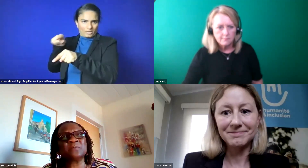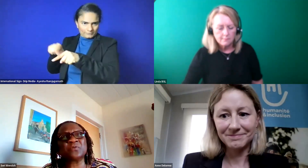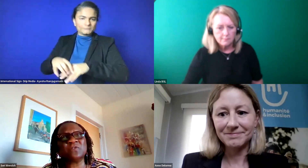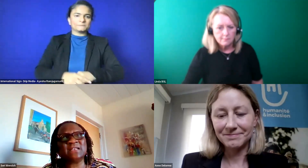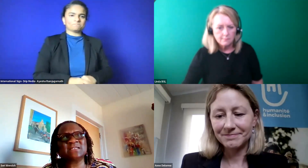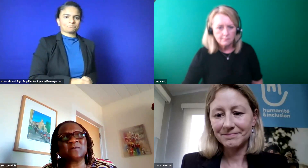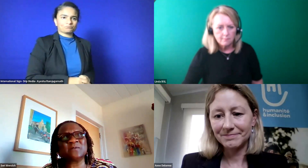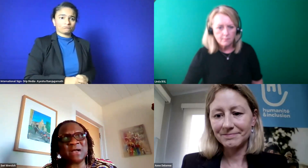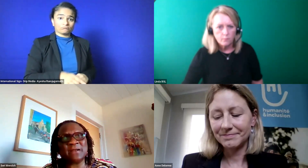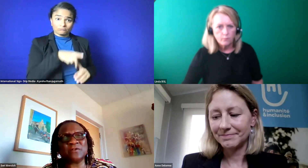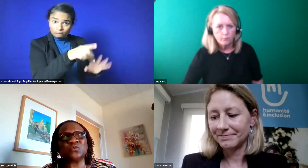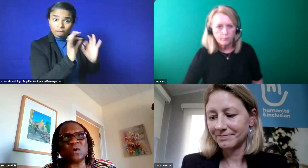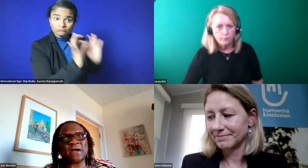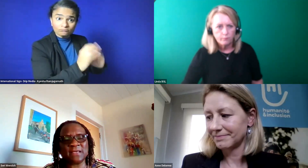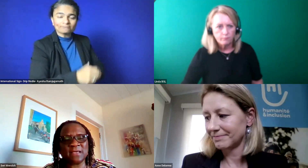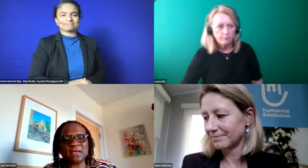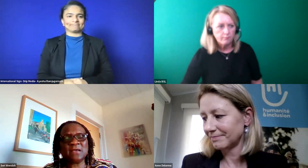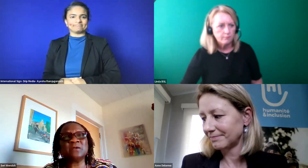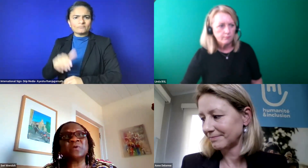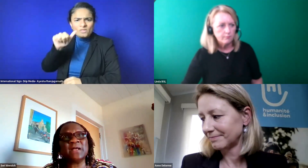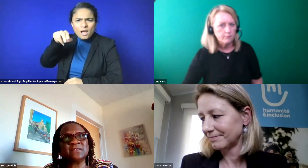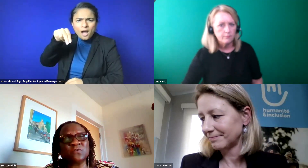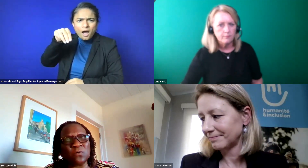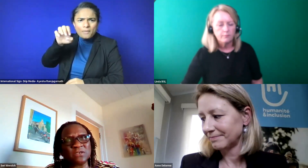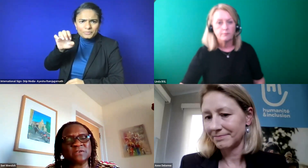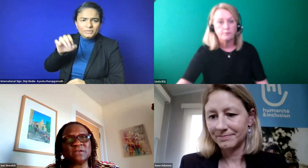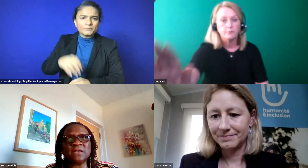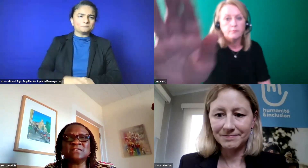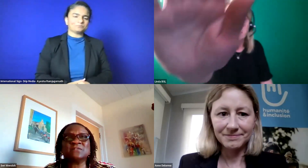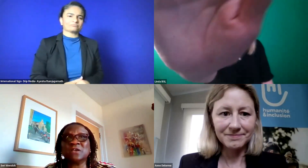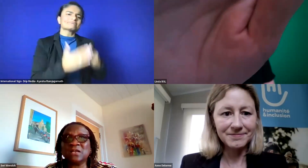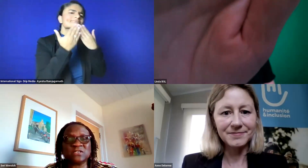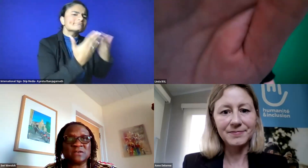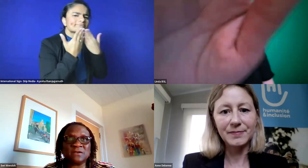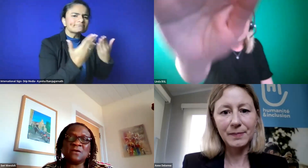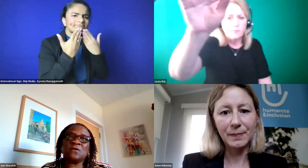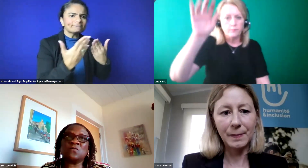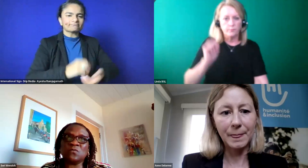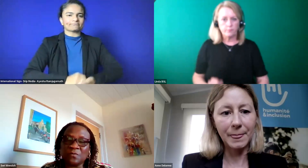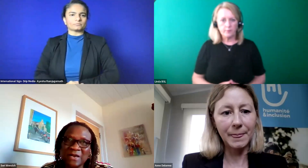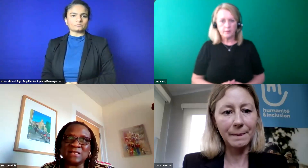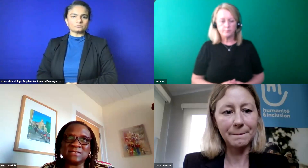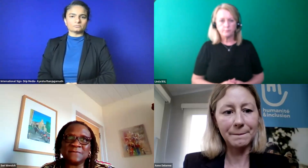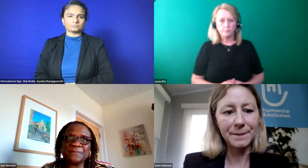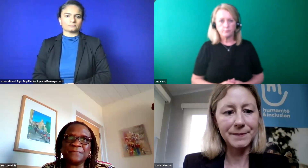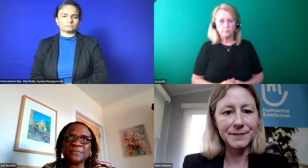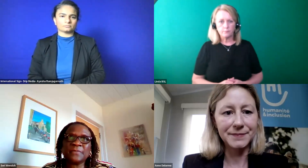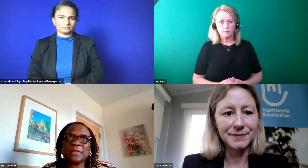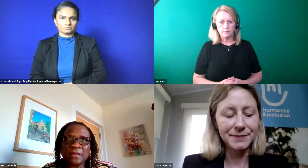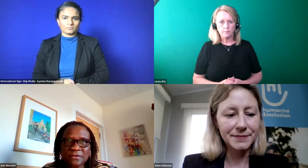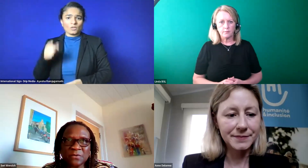little and provide some background to why reproductive coercion is a violation of